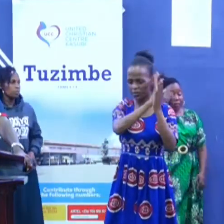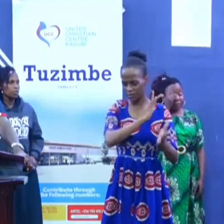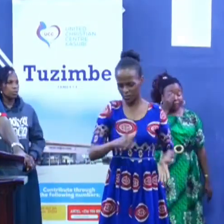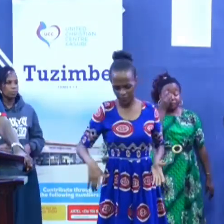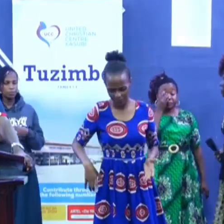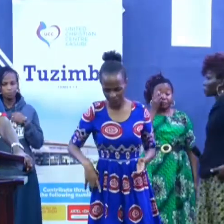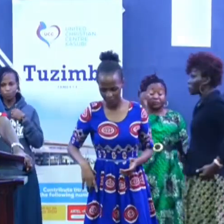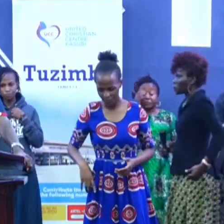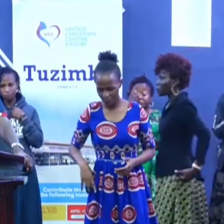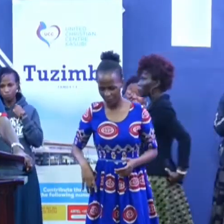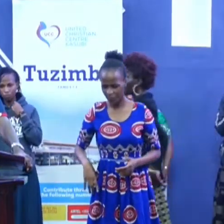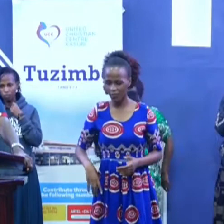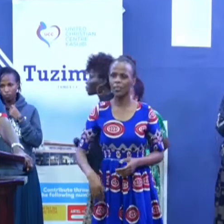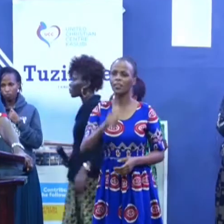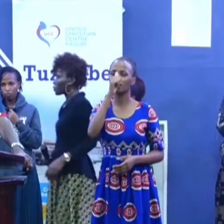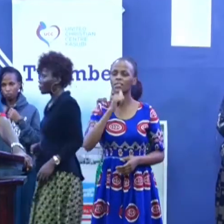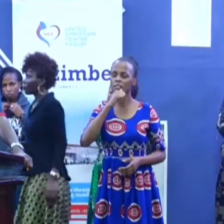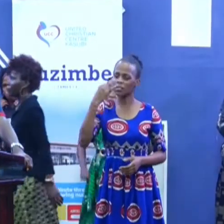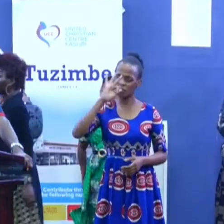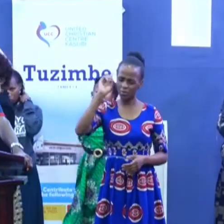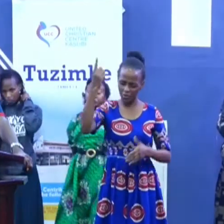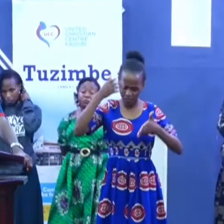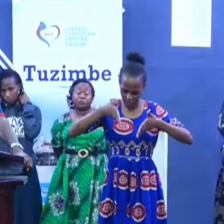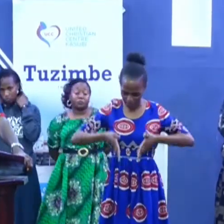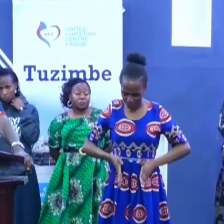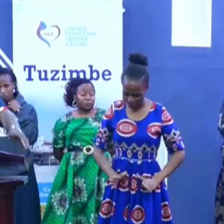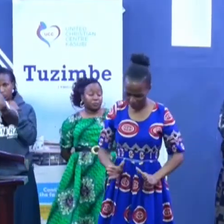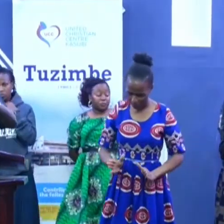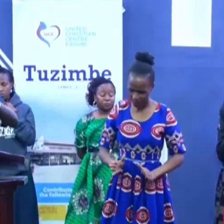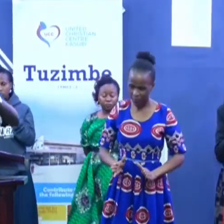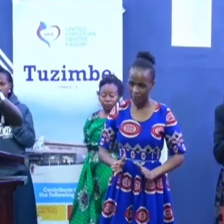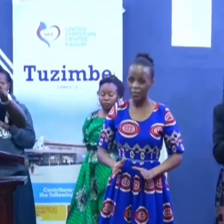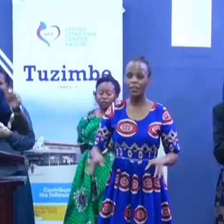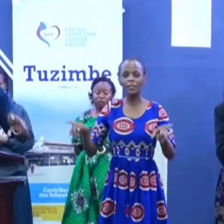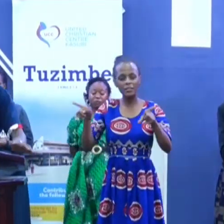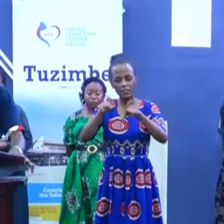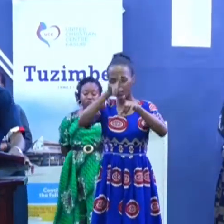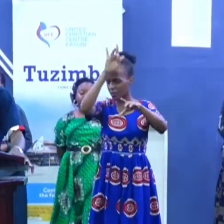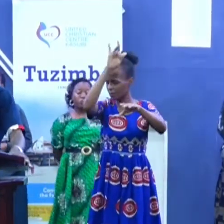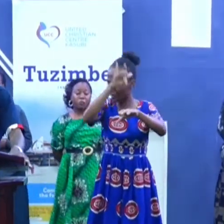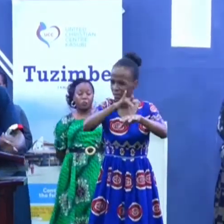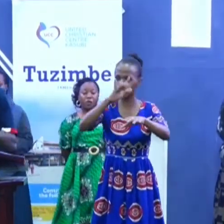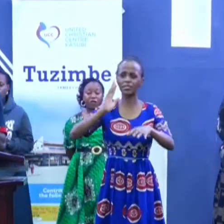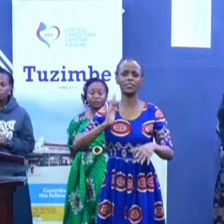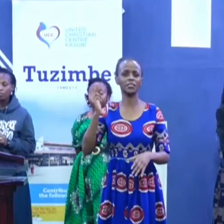Praise the Lord. The mystery of the firstborn. That's how